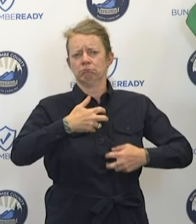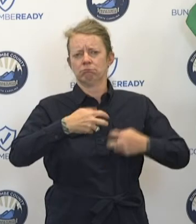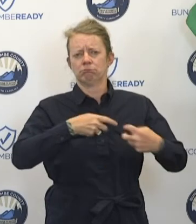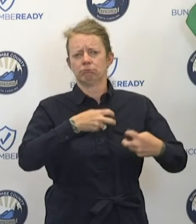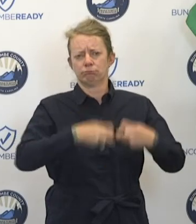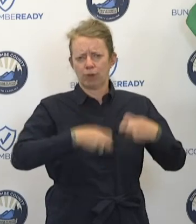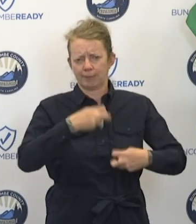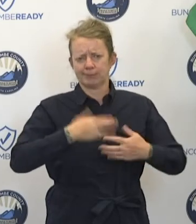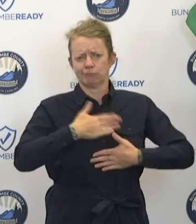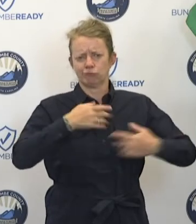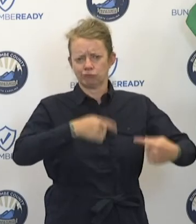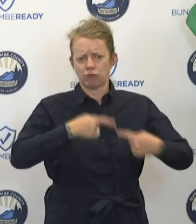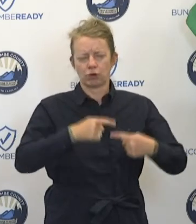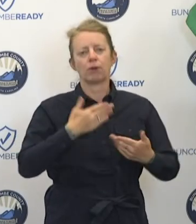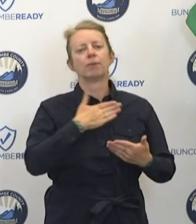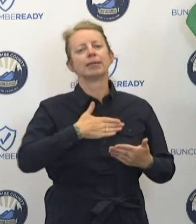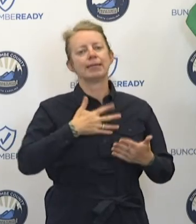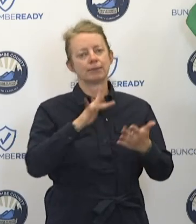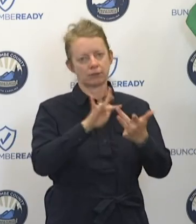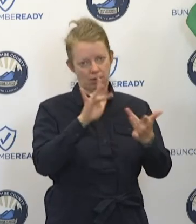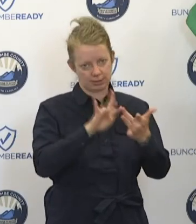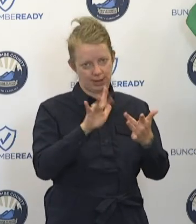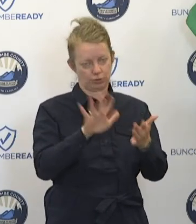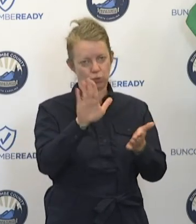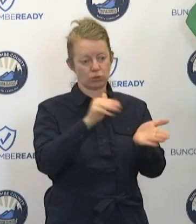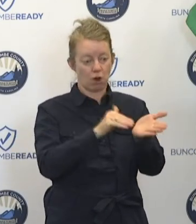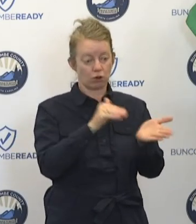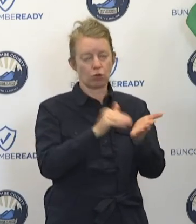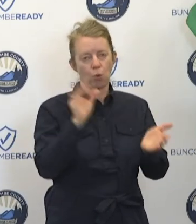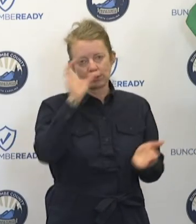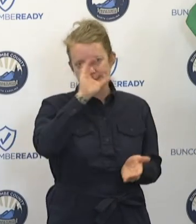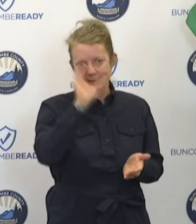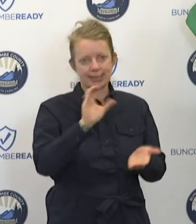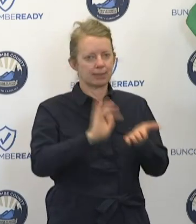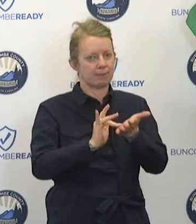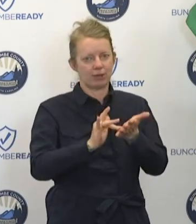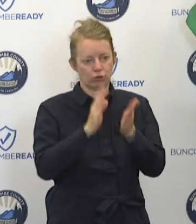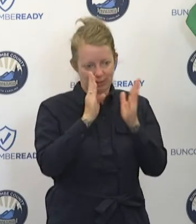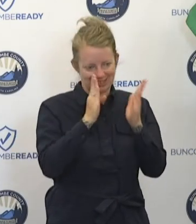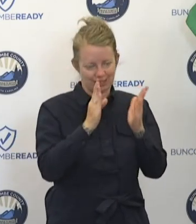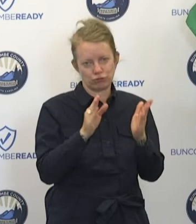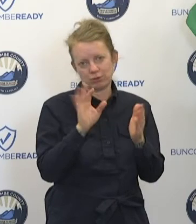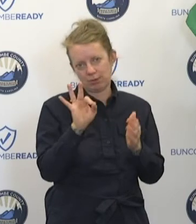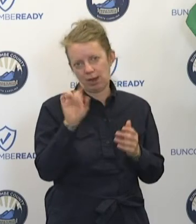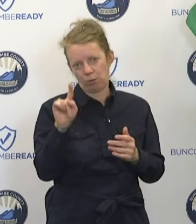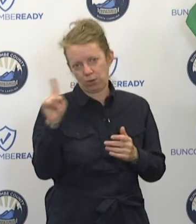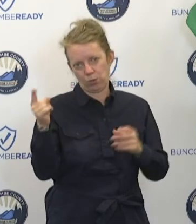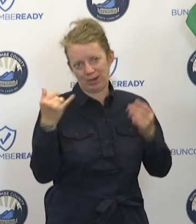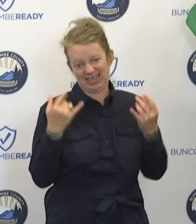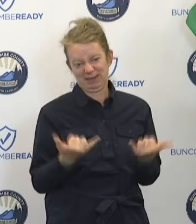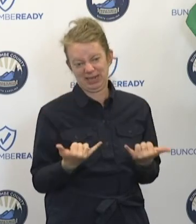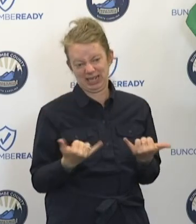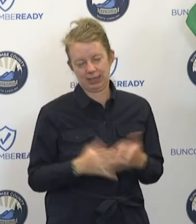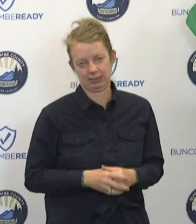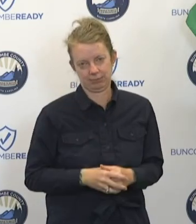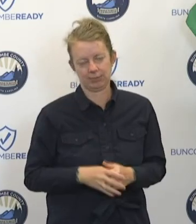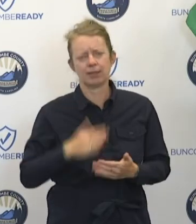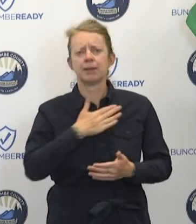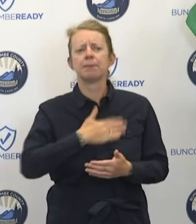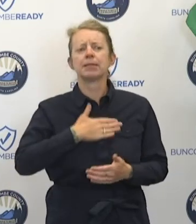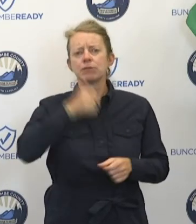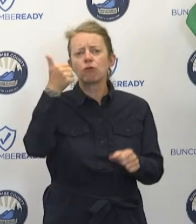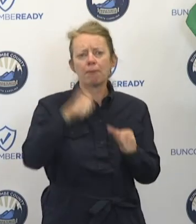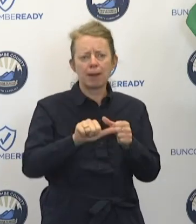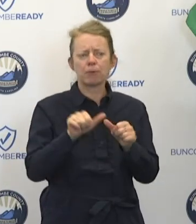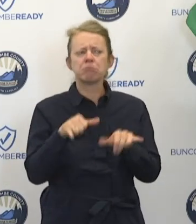contact your healthcare provider or seek medical attention immediately. Please note that it is common to experience